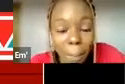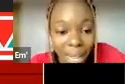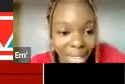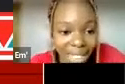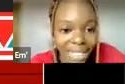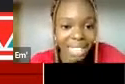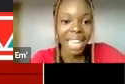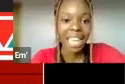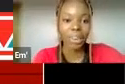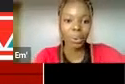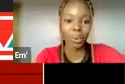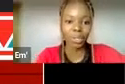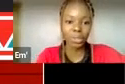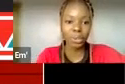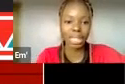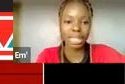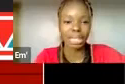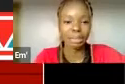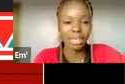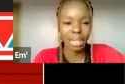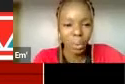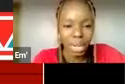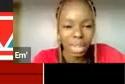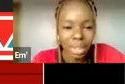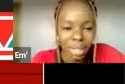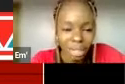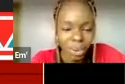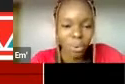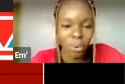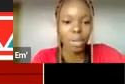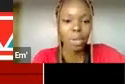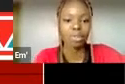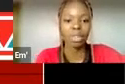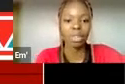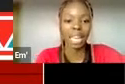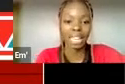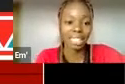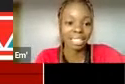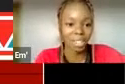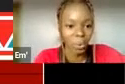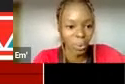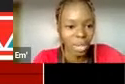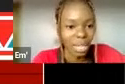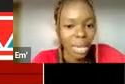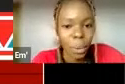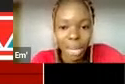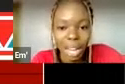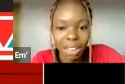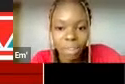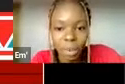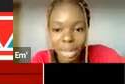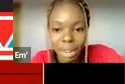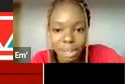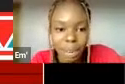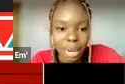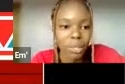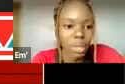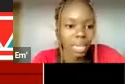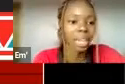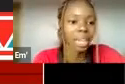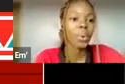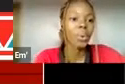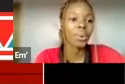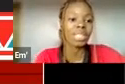visually impaired. And also in the same secondary category, for the art category, we have one grand